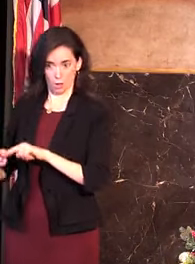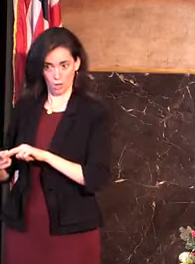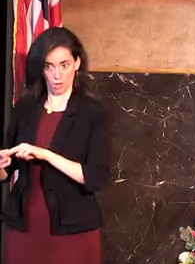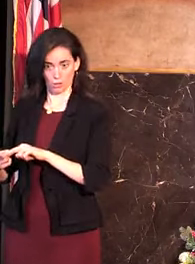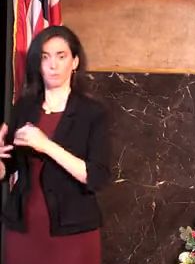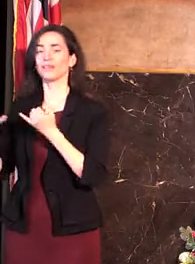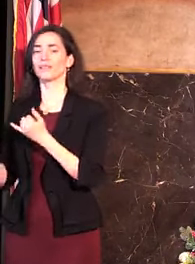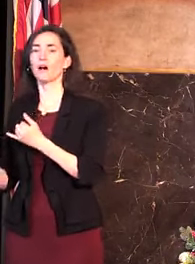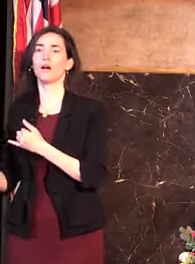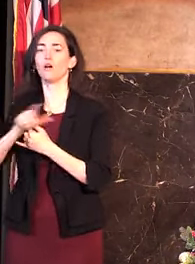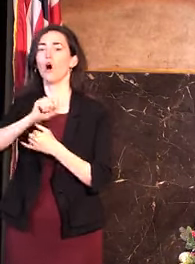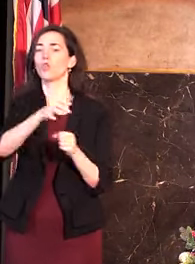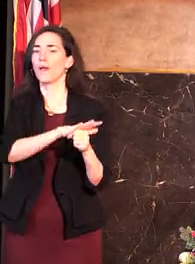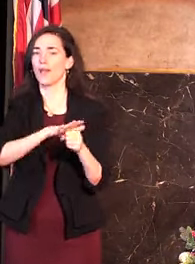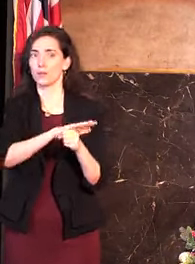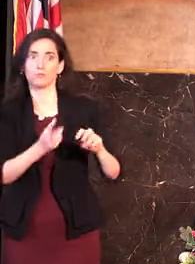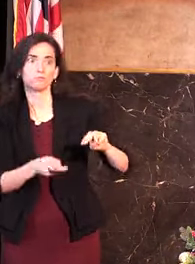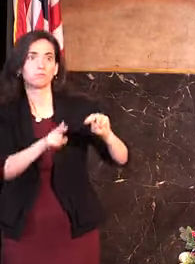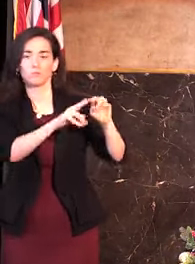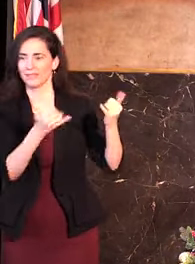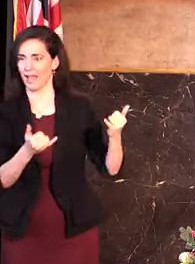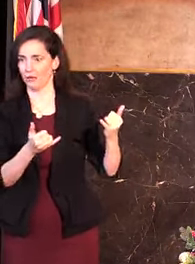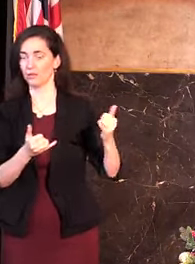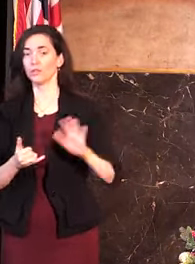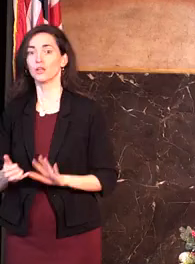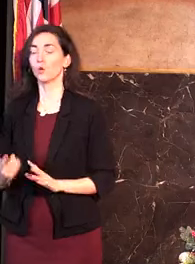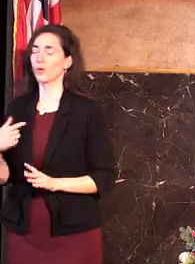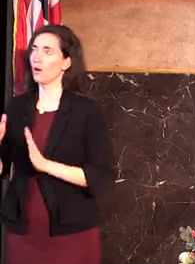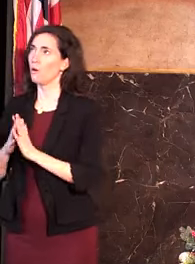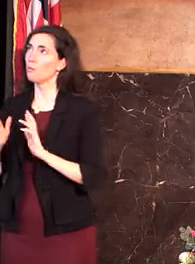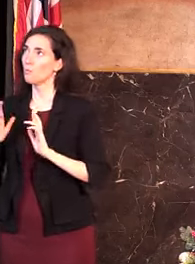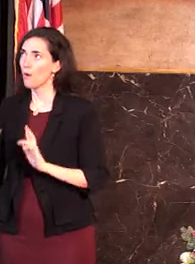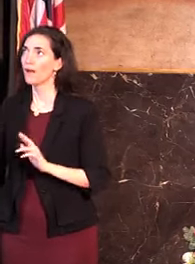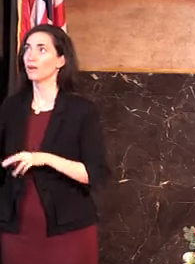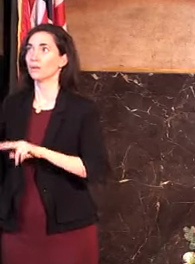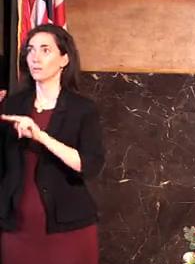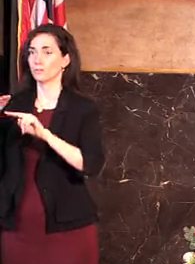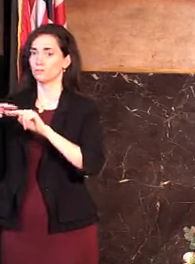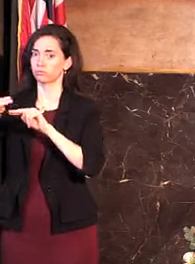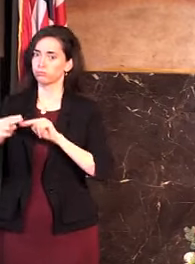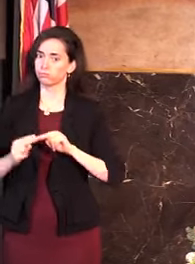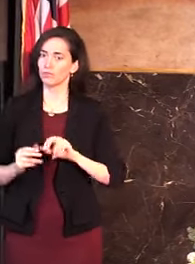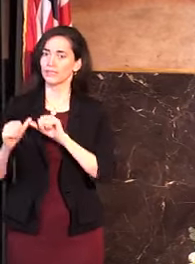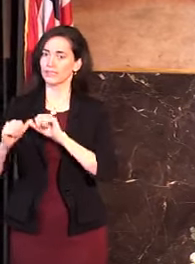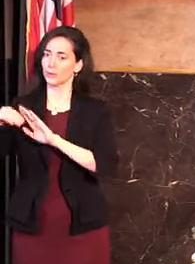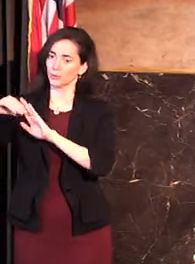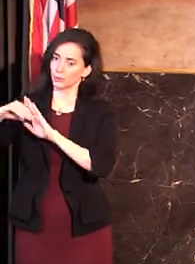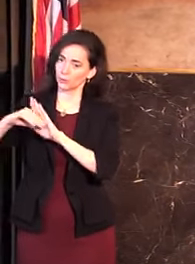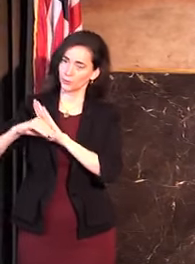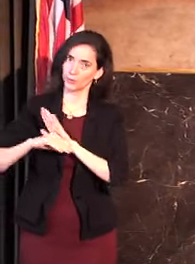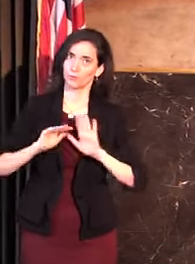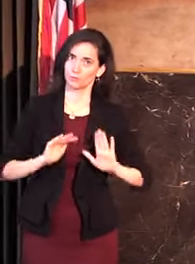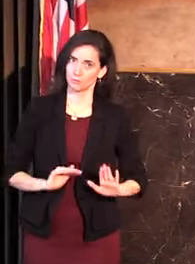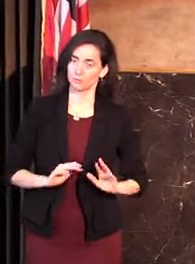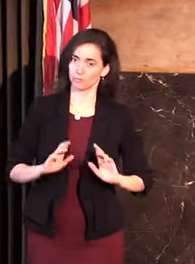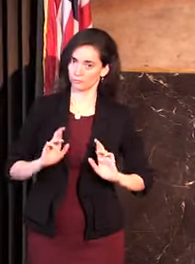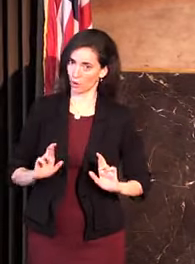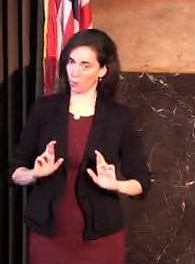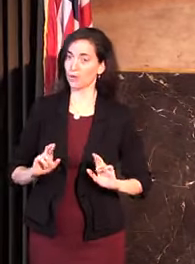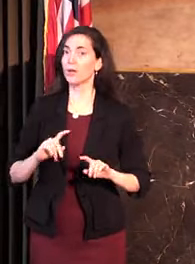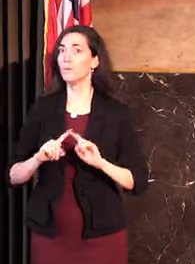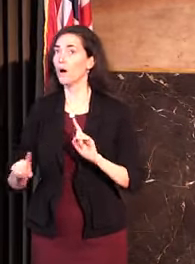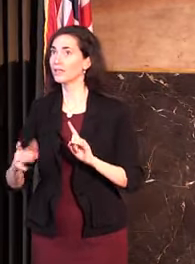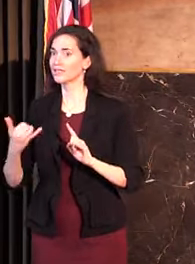surge, hoping and praying that we don't have another one. But we're also working to prepare for one because